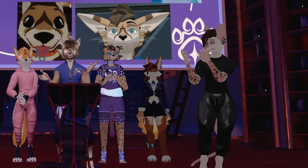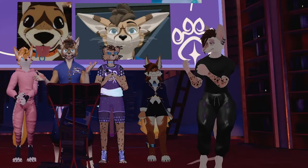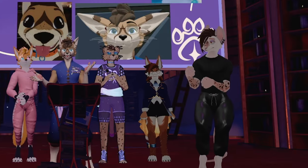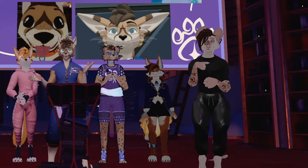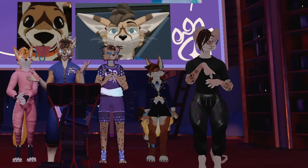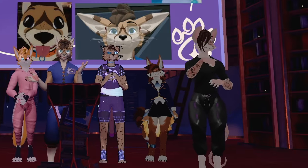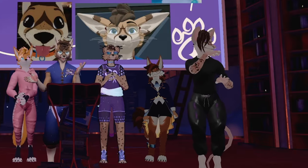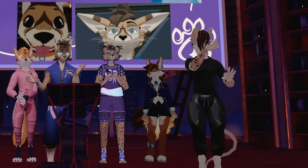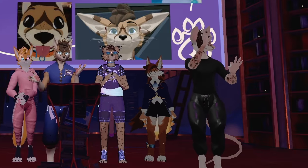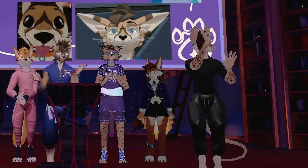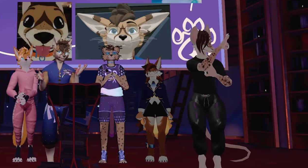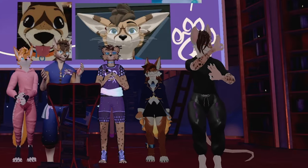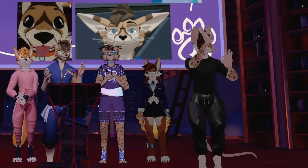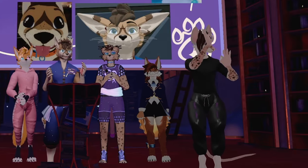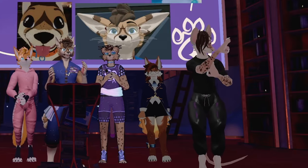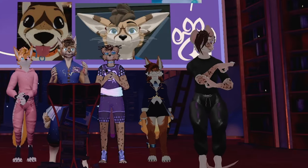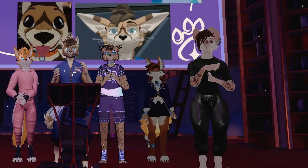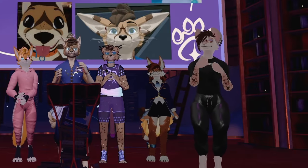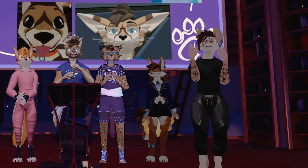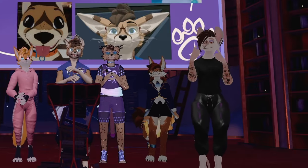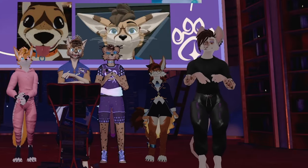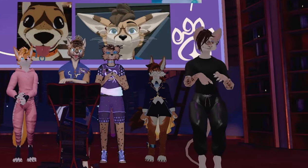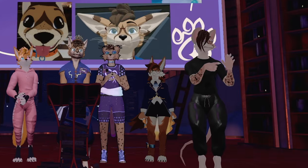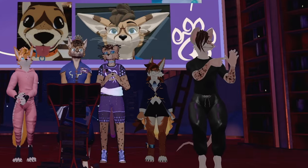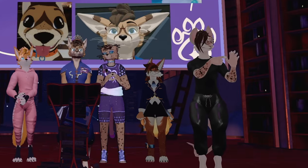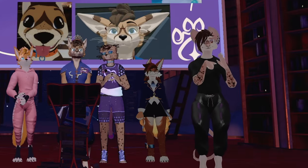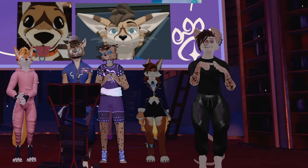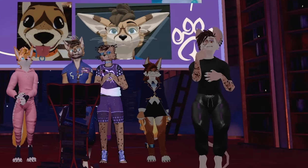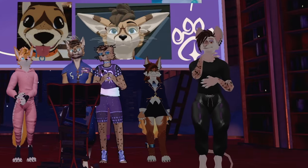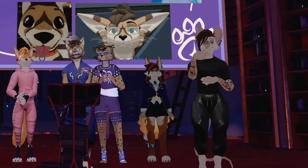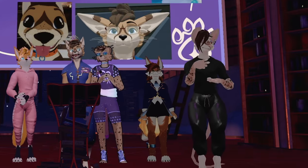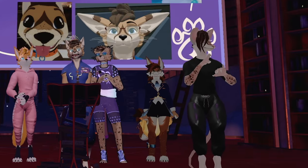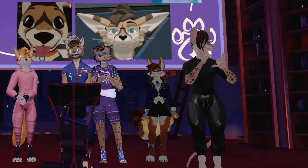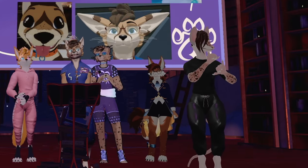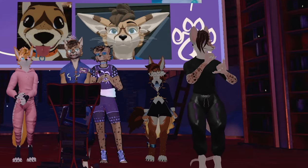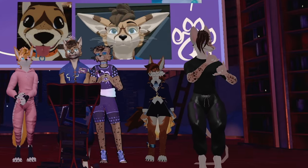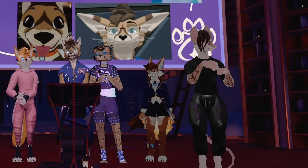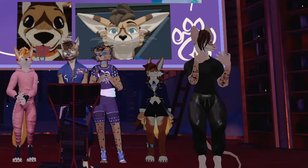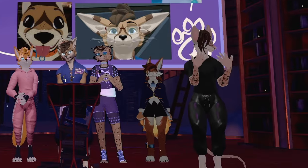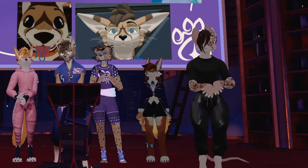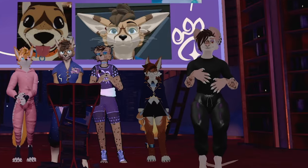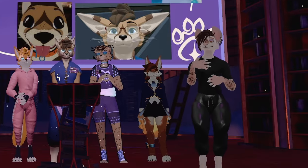me the Helping Hands world, and I've been learning sign language ever since.